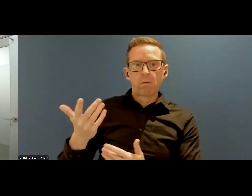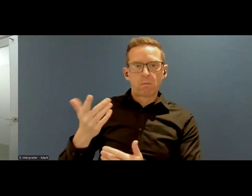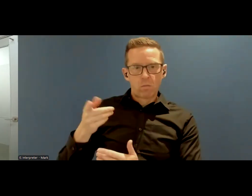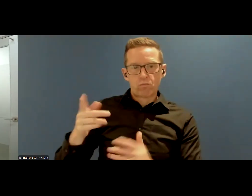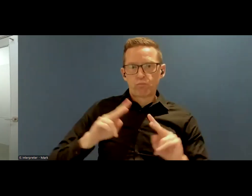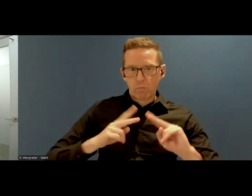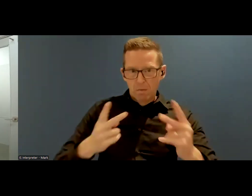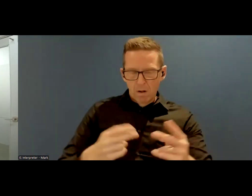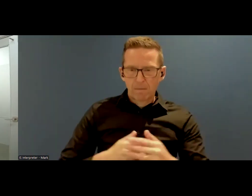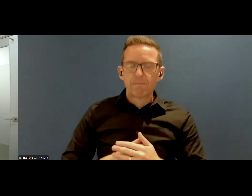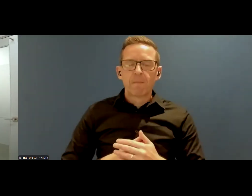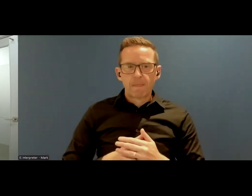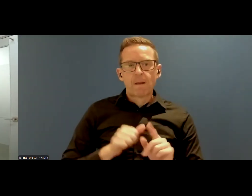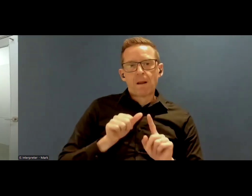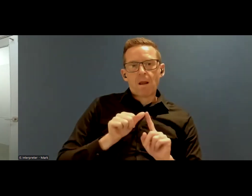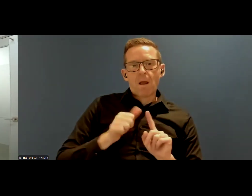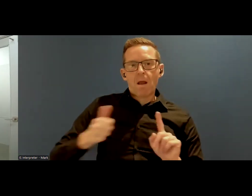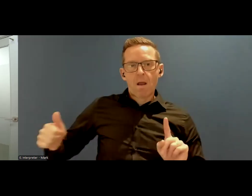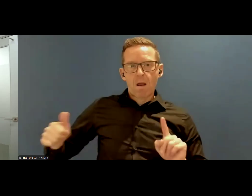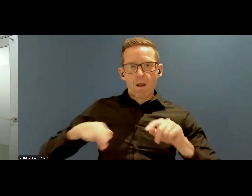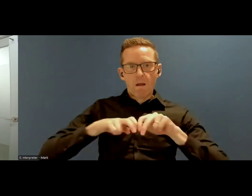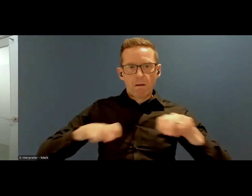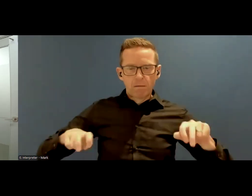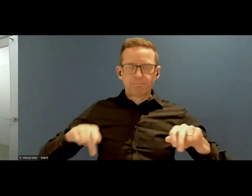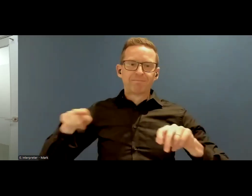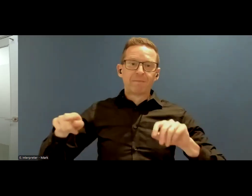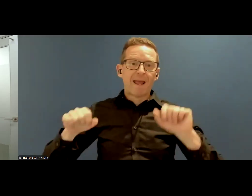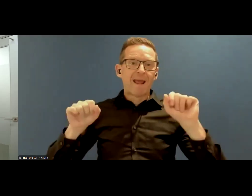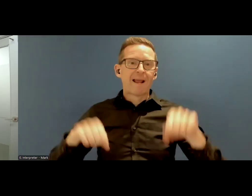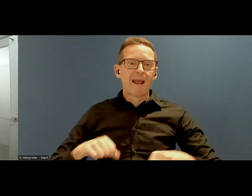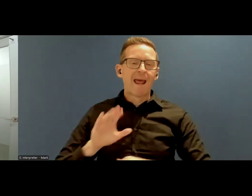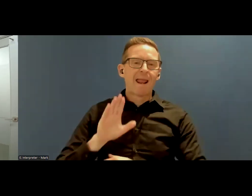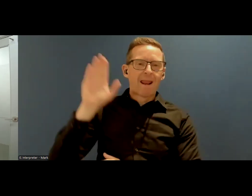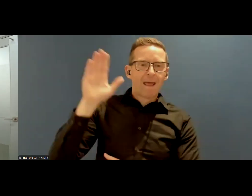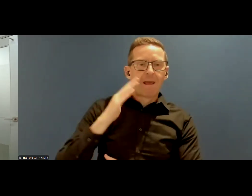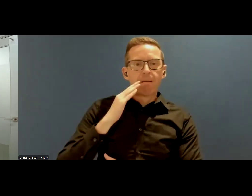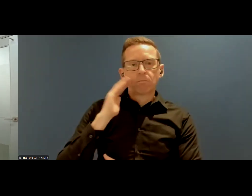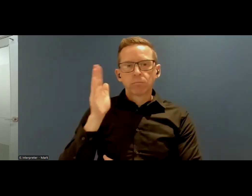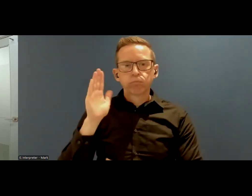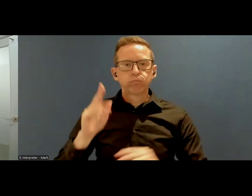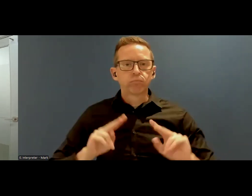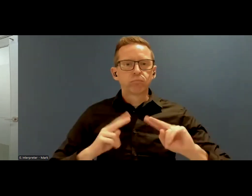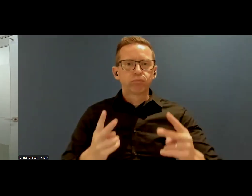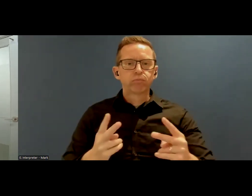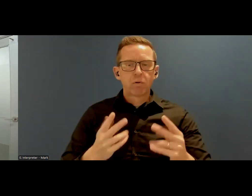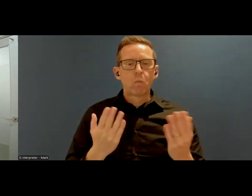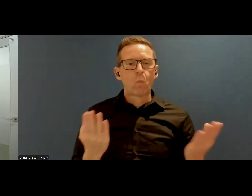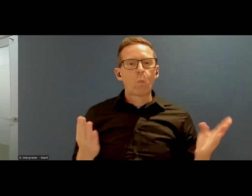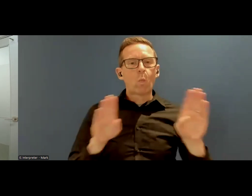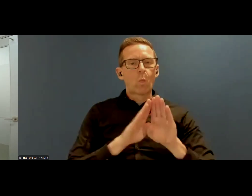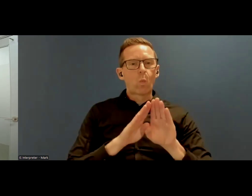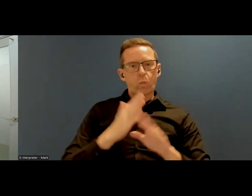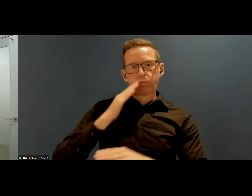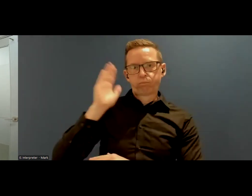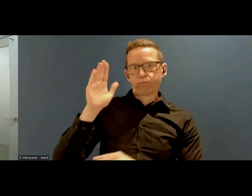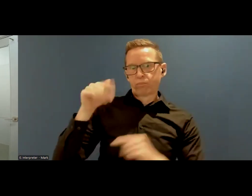each speaker is going to get an opportunity to give a final closing, and we'd